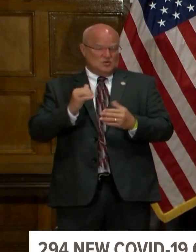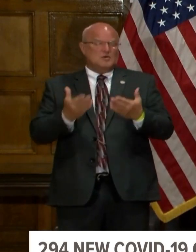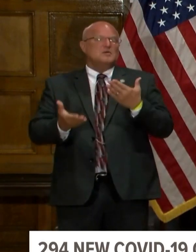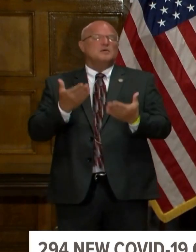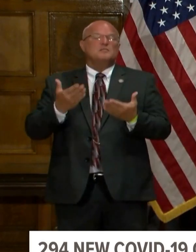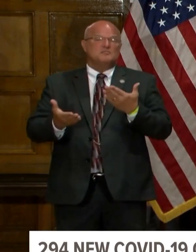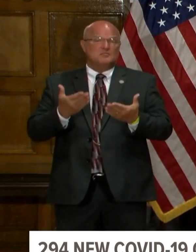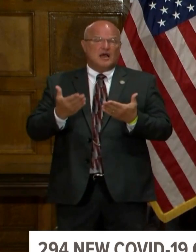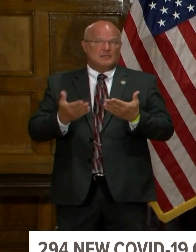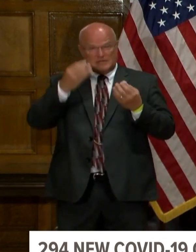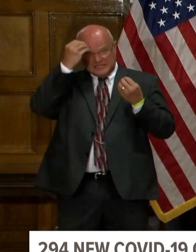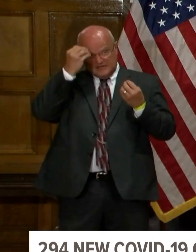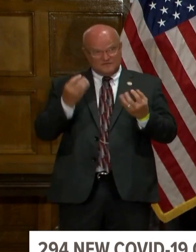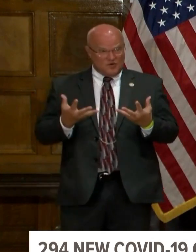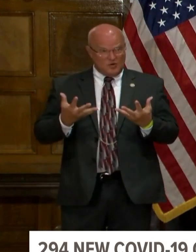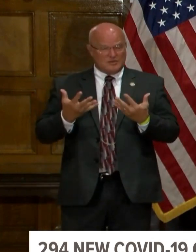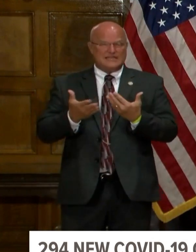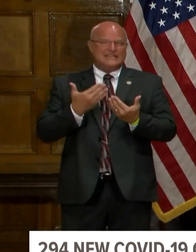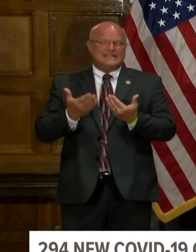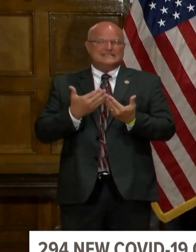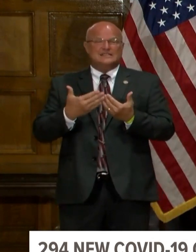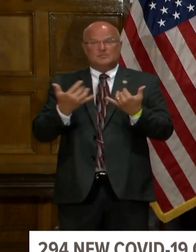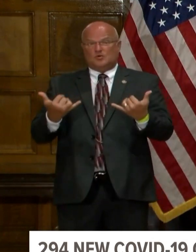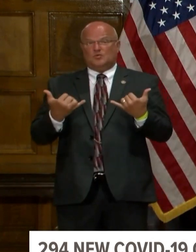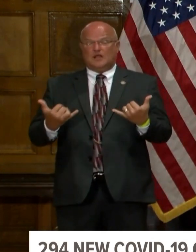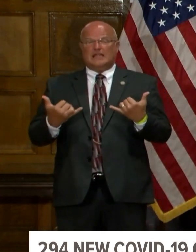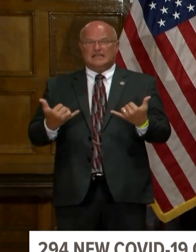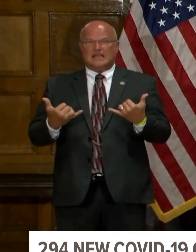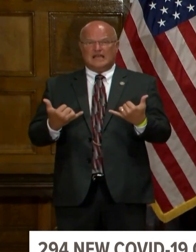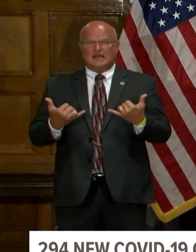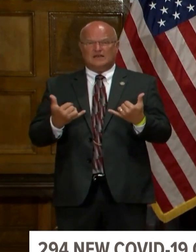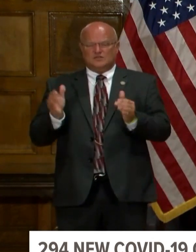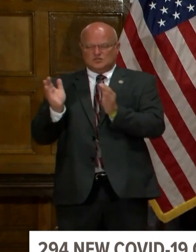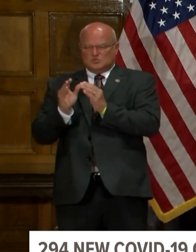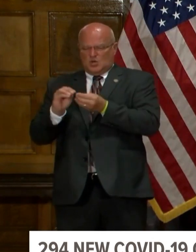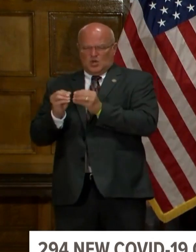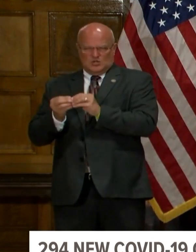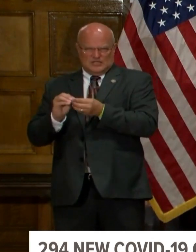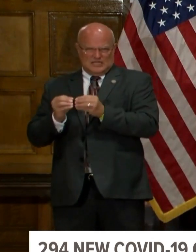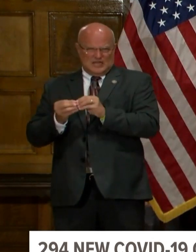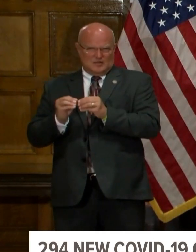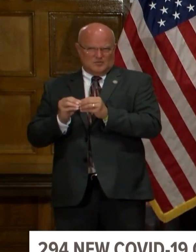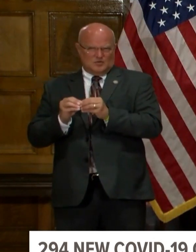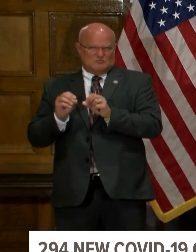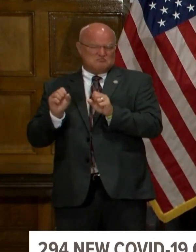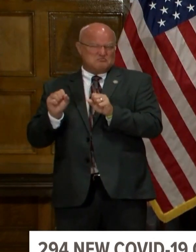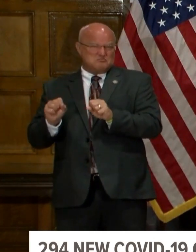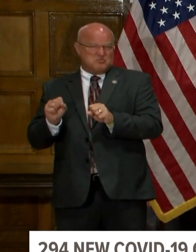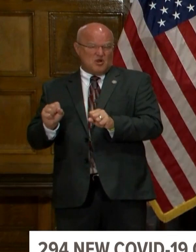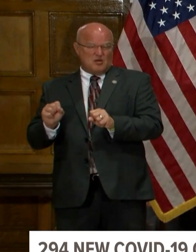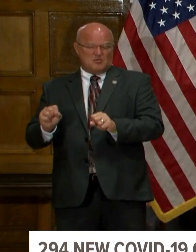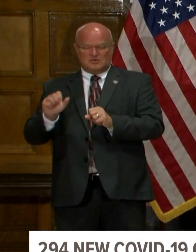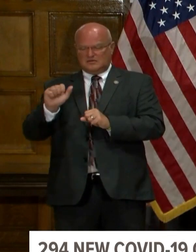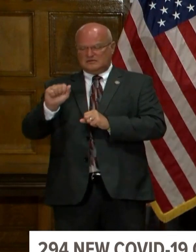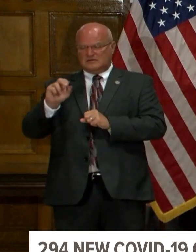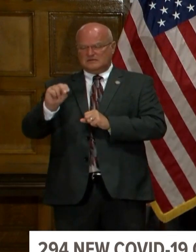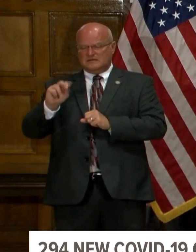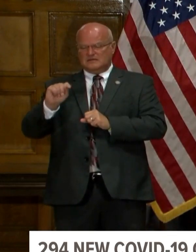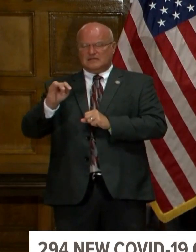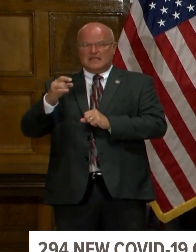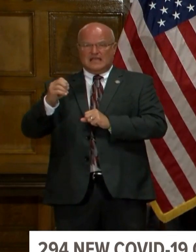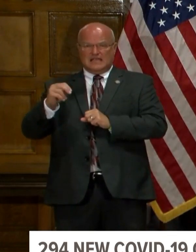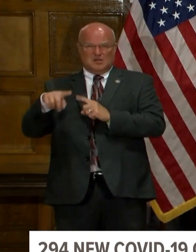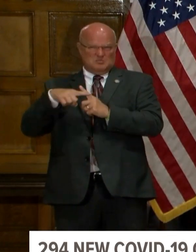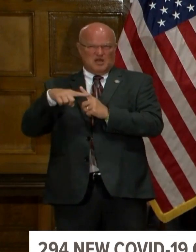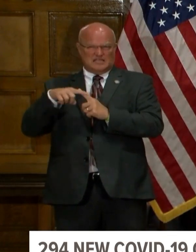be informative and easier. Right now, there's a small number of probable antigen tests or